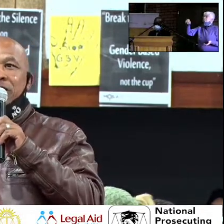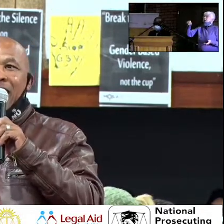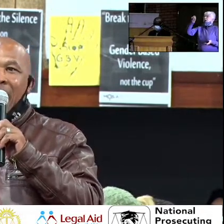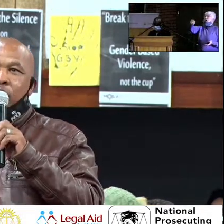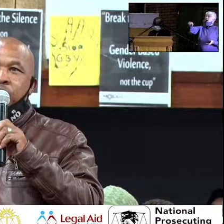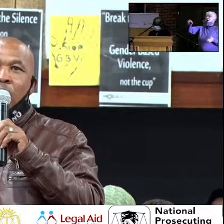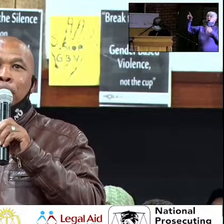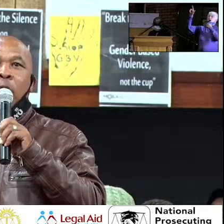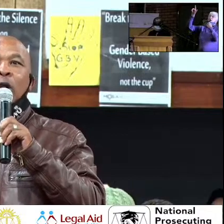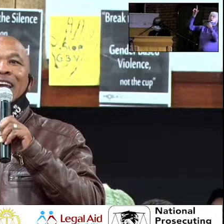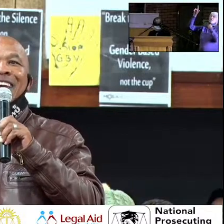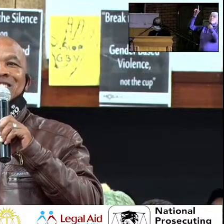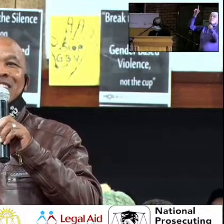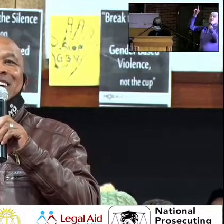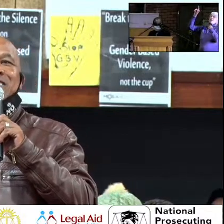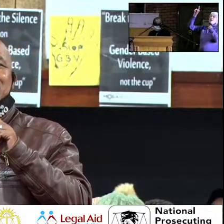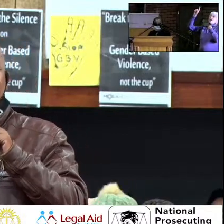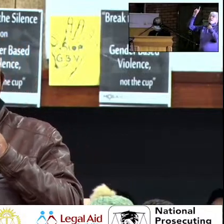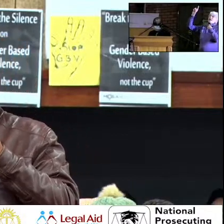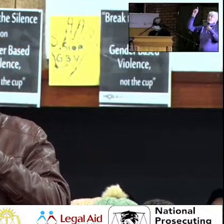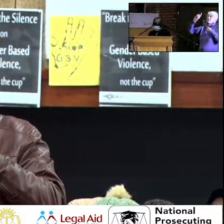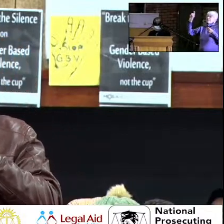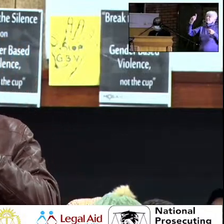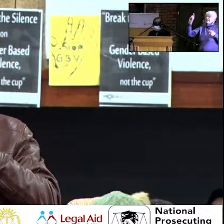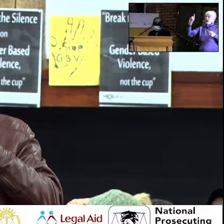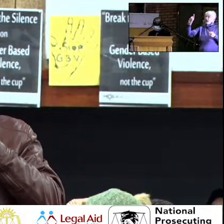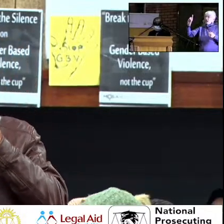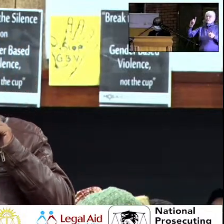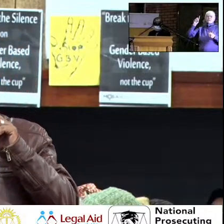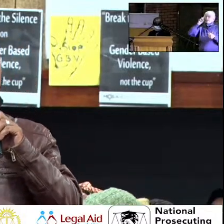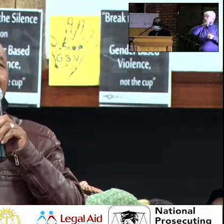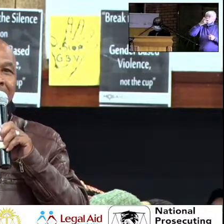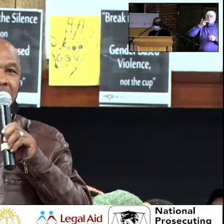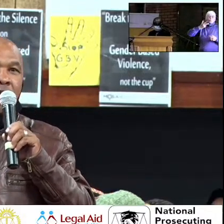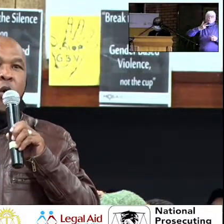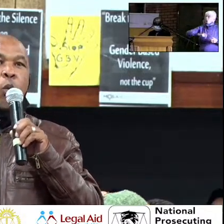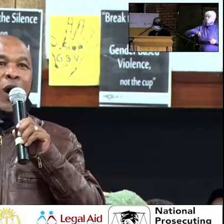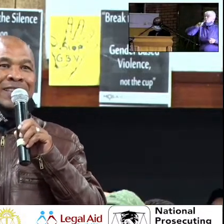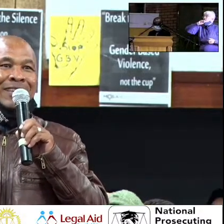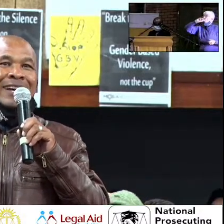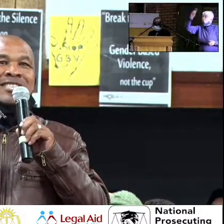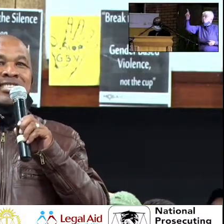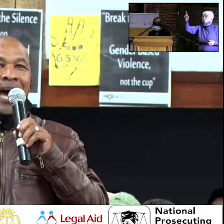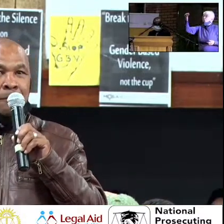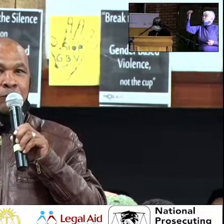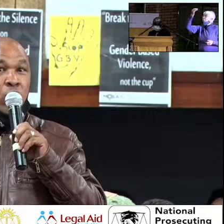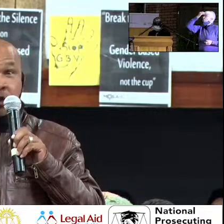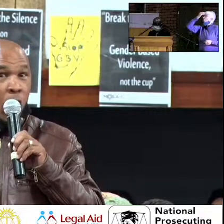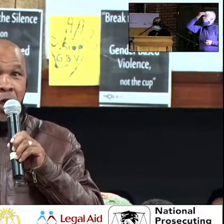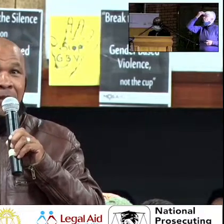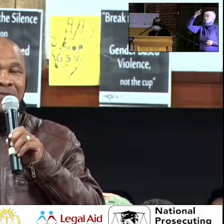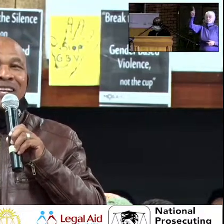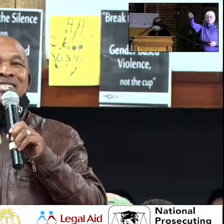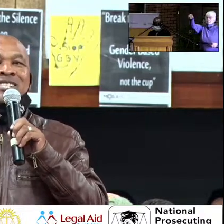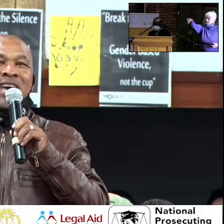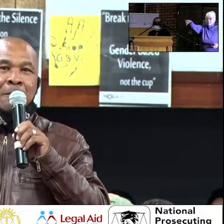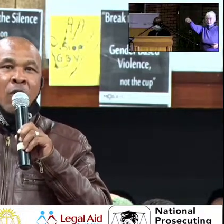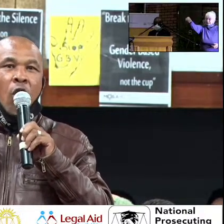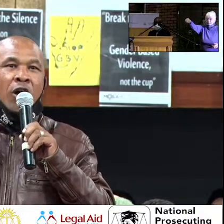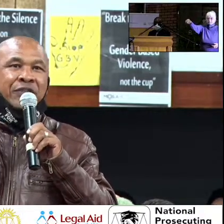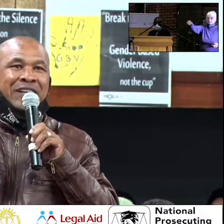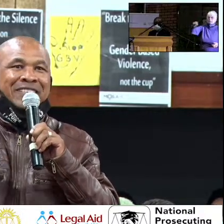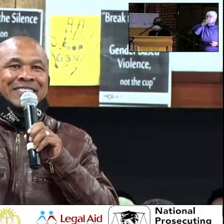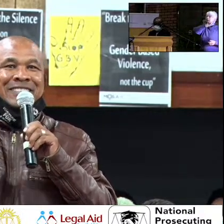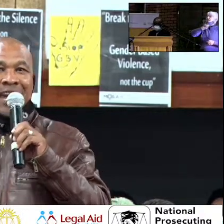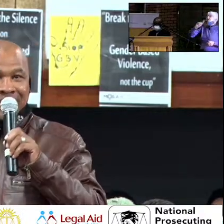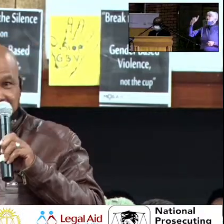to Delft Police Station and to work with some, not all, some